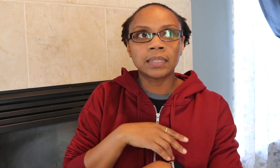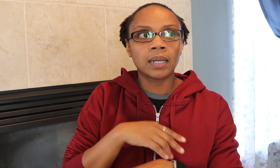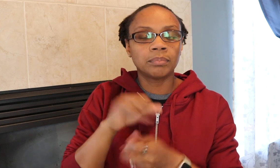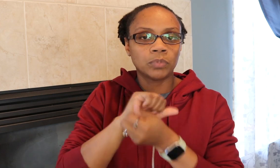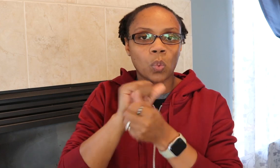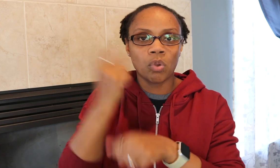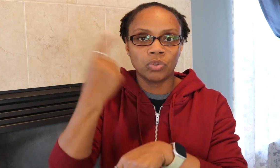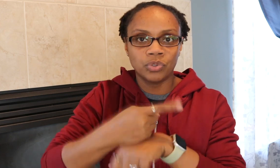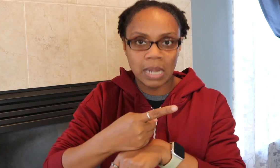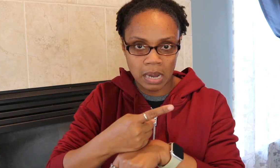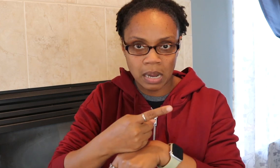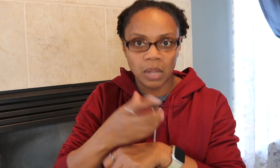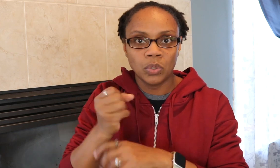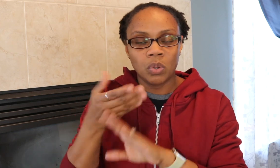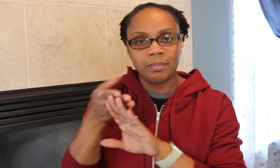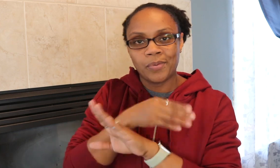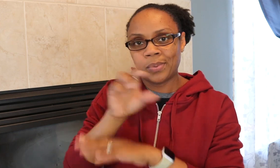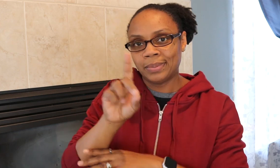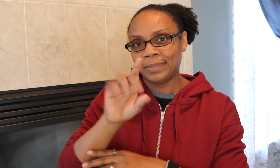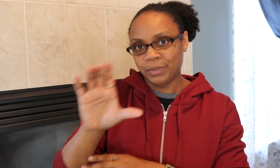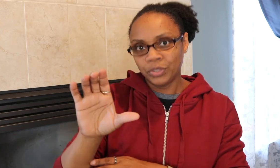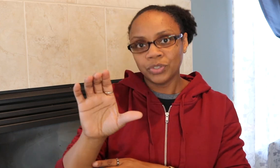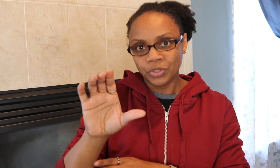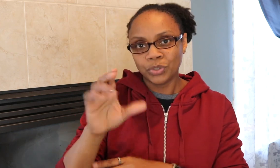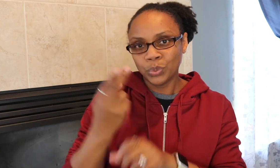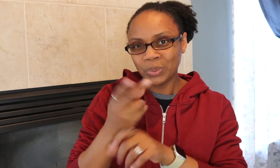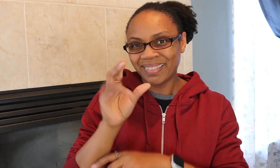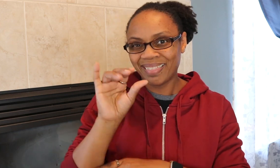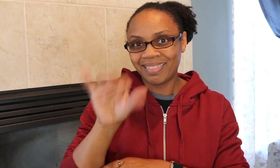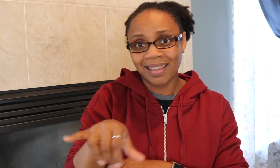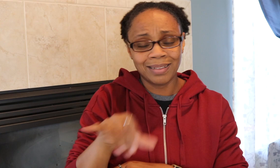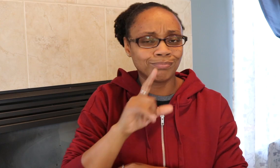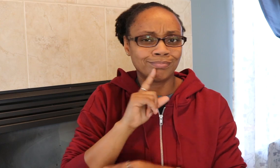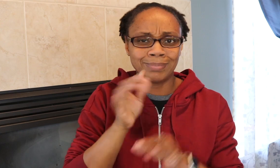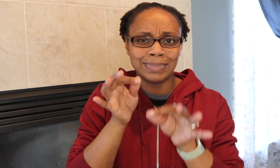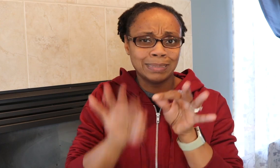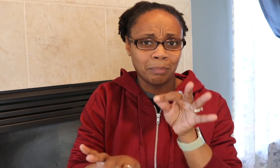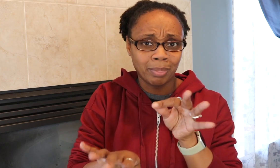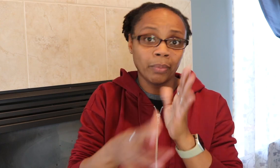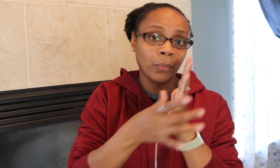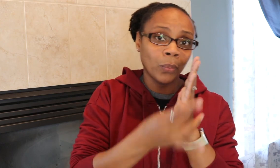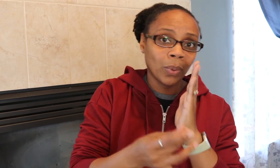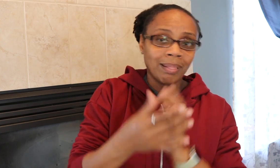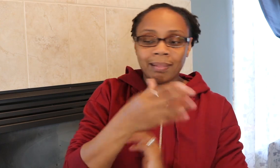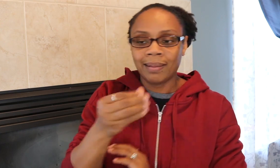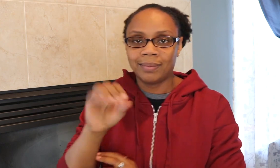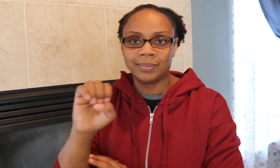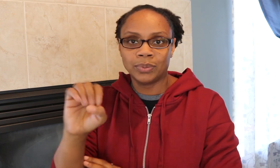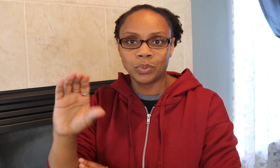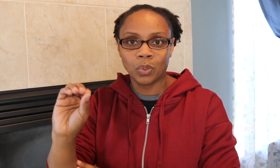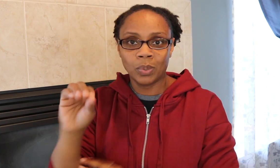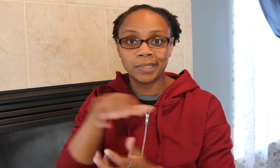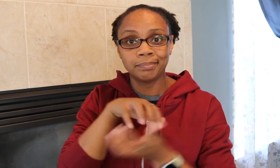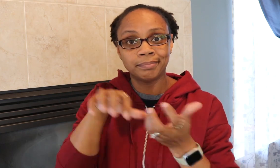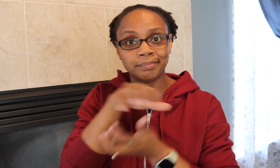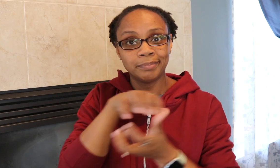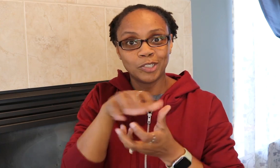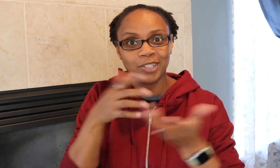this one on wash day, of course, before I deep condition. And again, it is very simple. It is an oil and